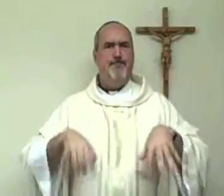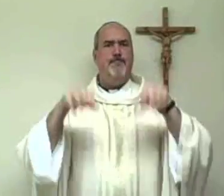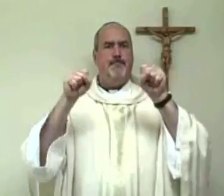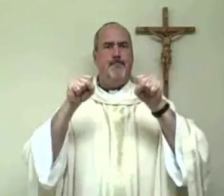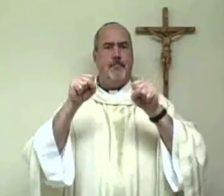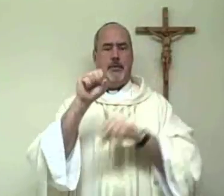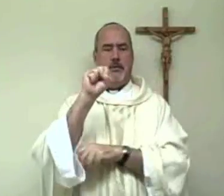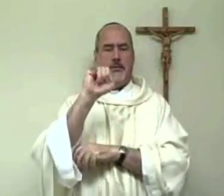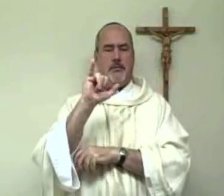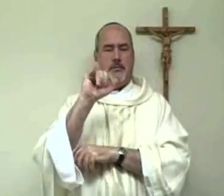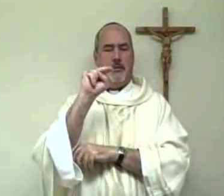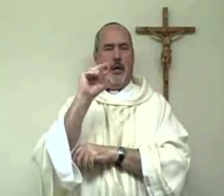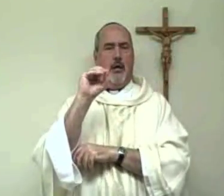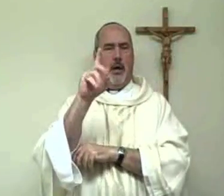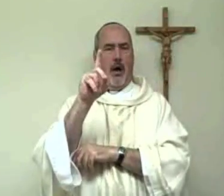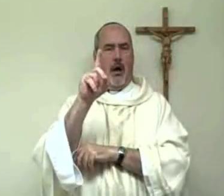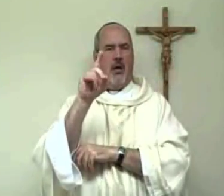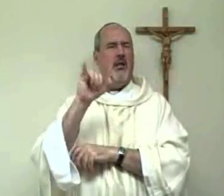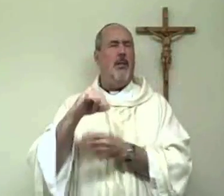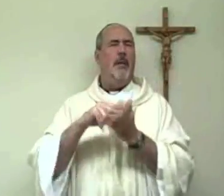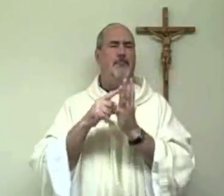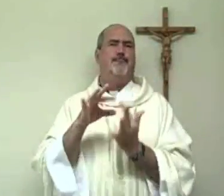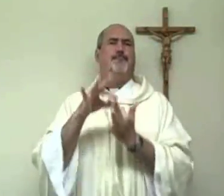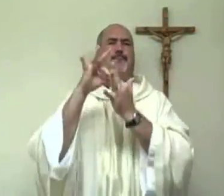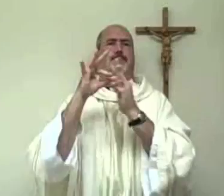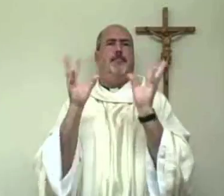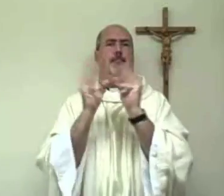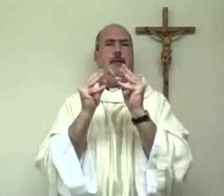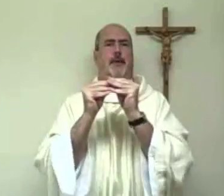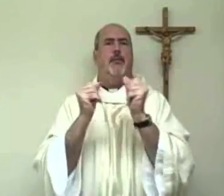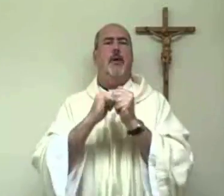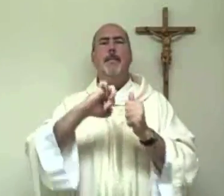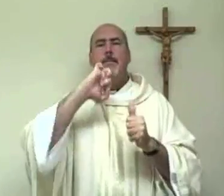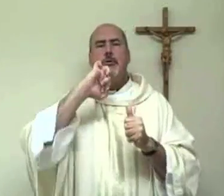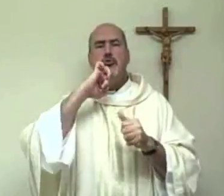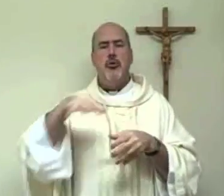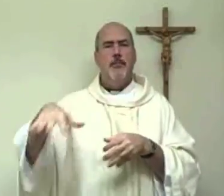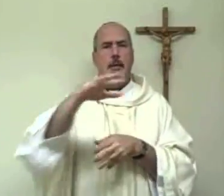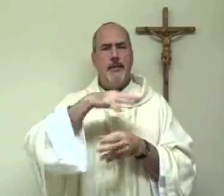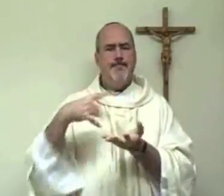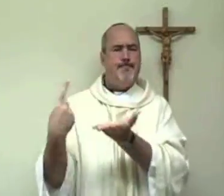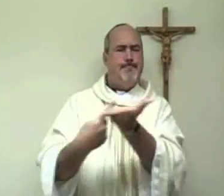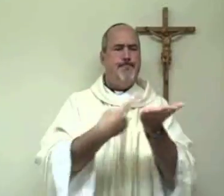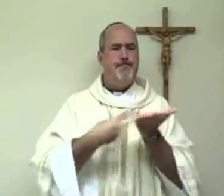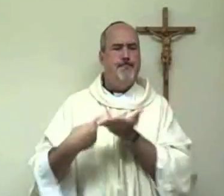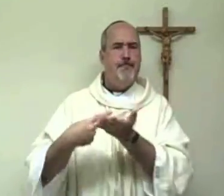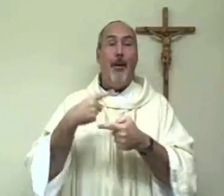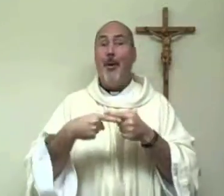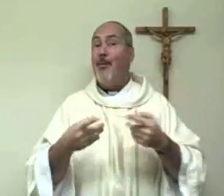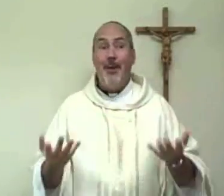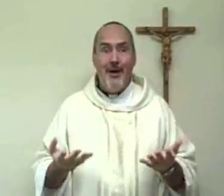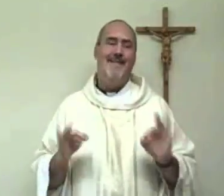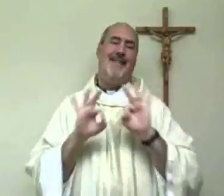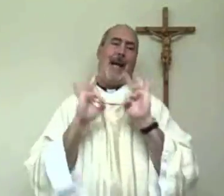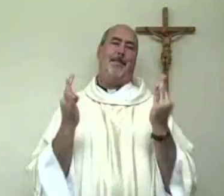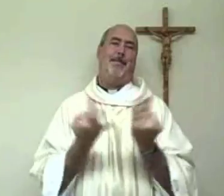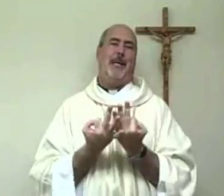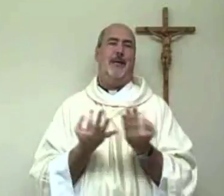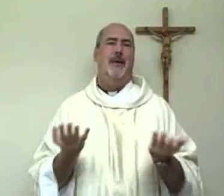While he was there, he hosted a synod, which is a gathering of all the bishops, and they